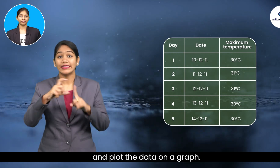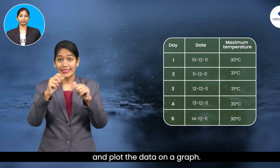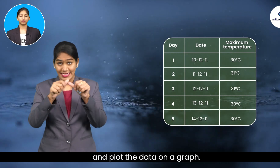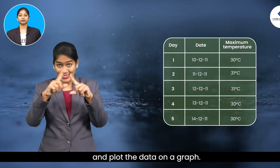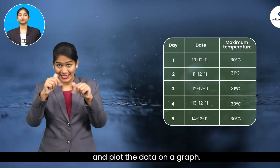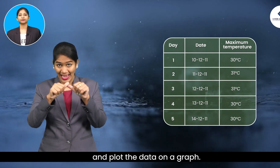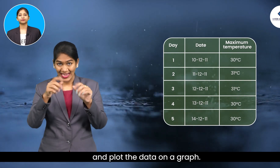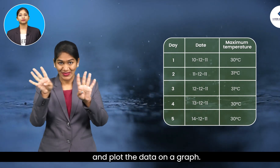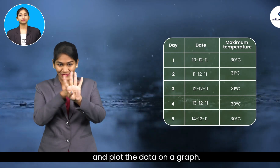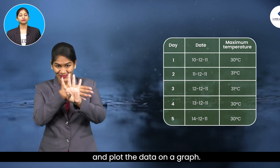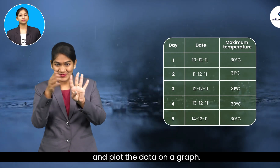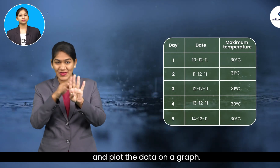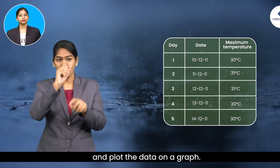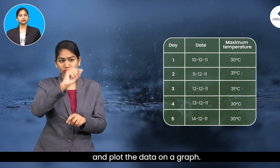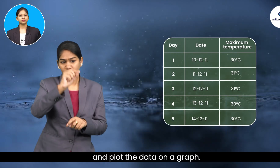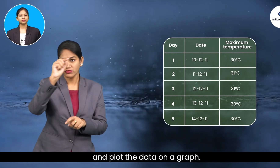a graph